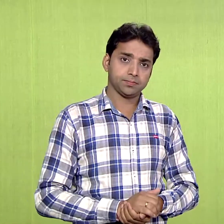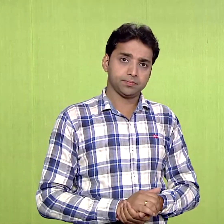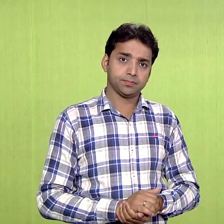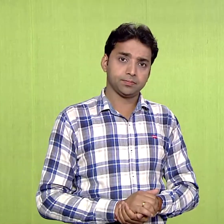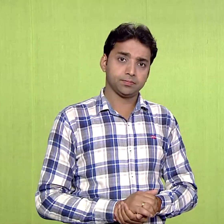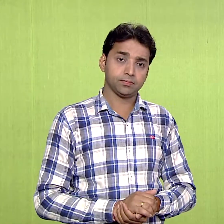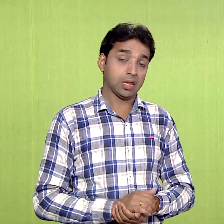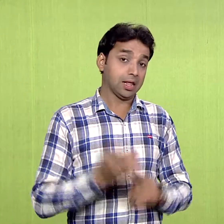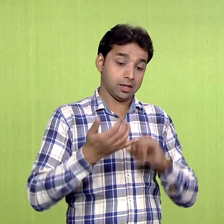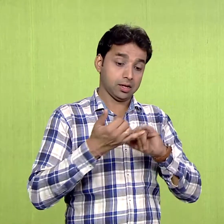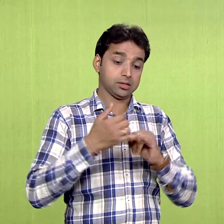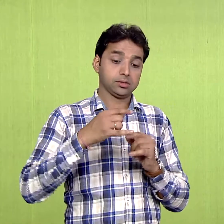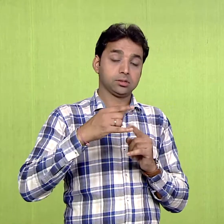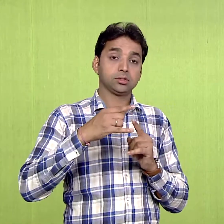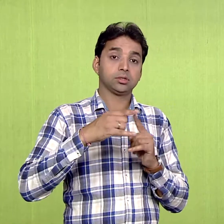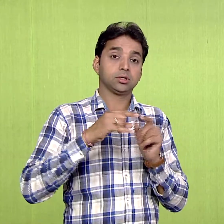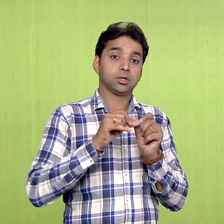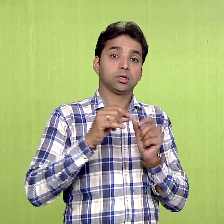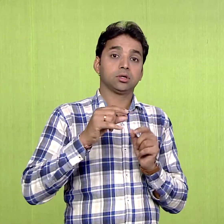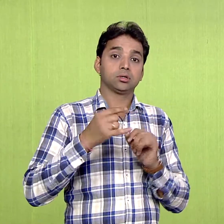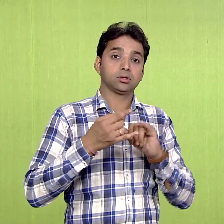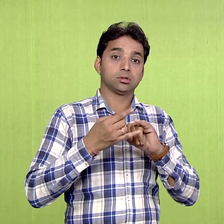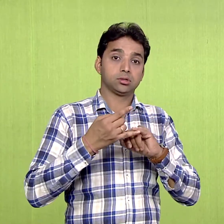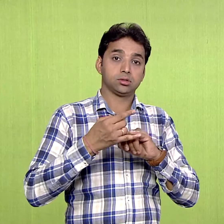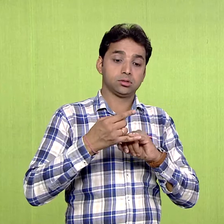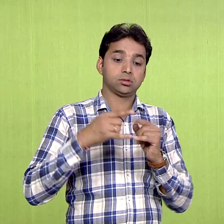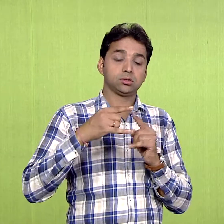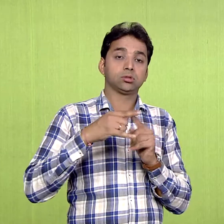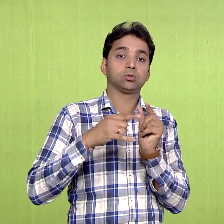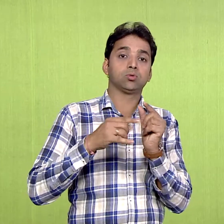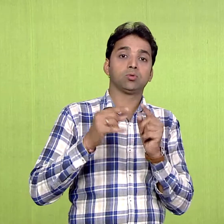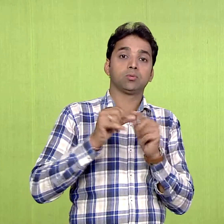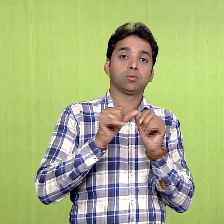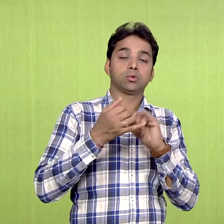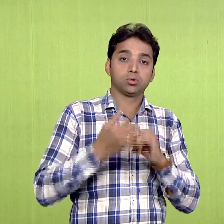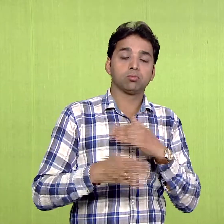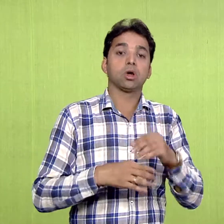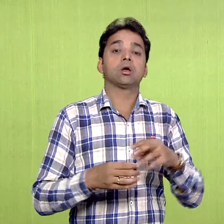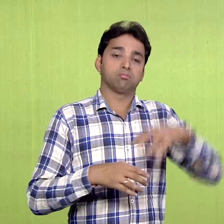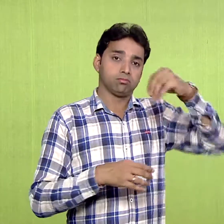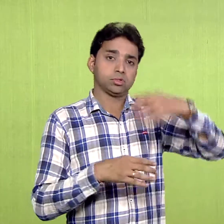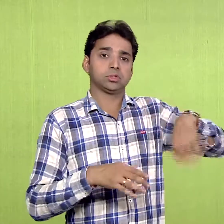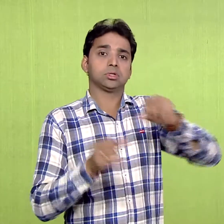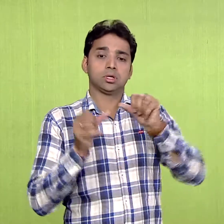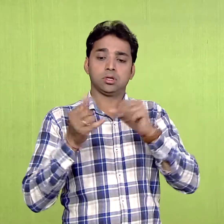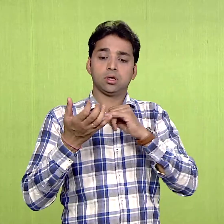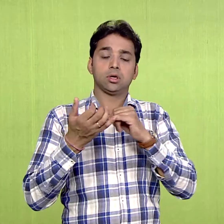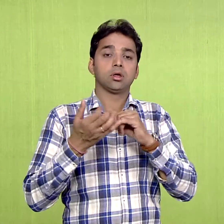The stupas of Sanchi and Sarnath are symbols of achievement of